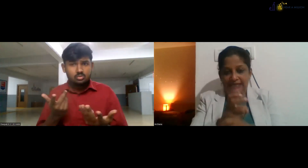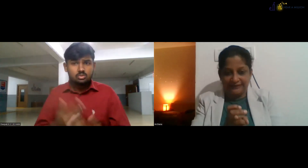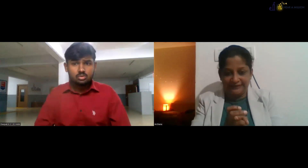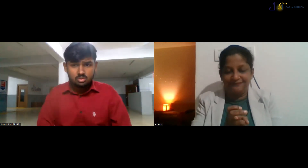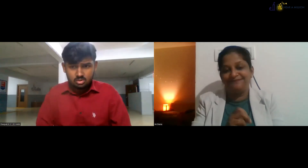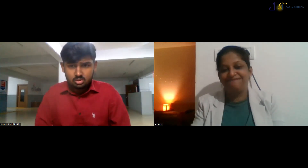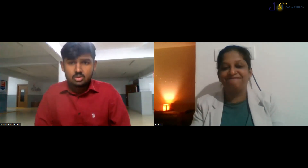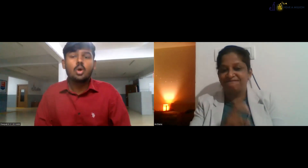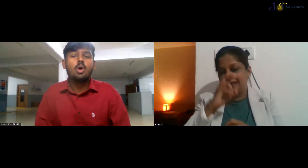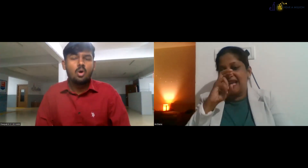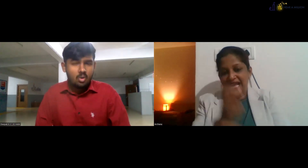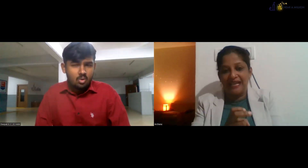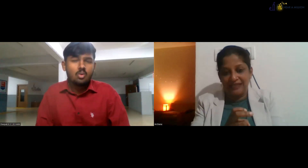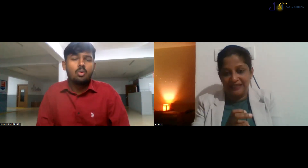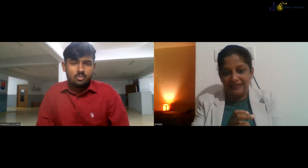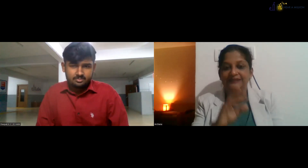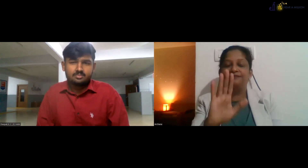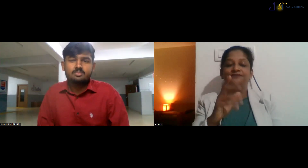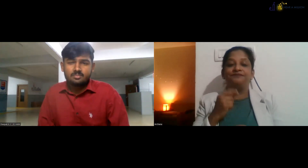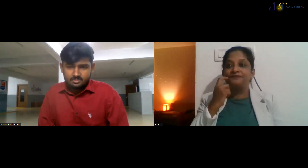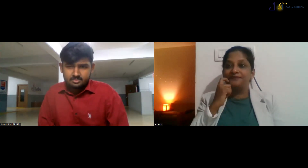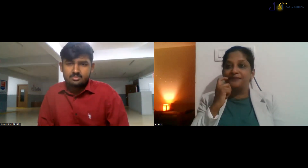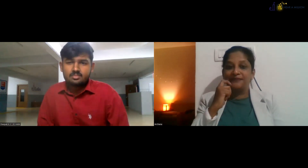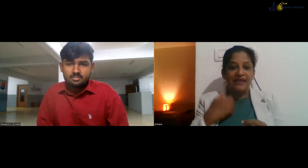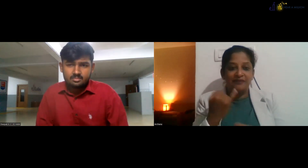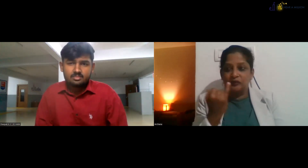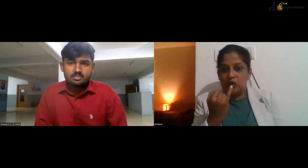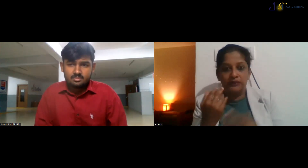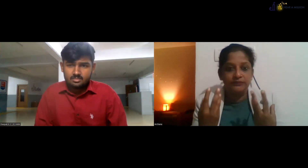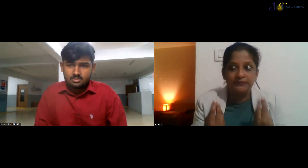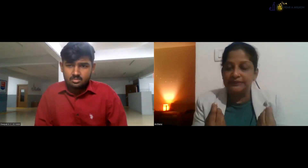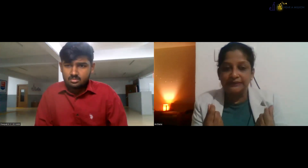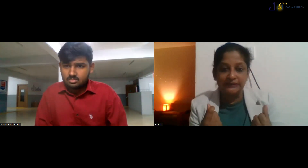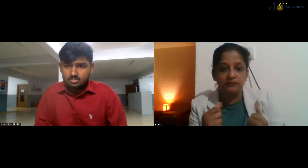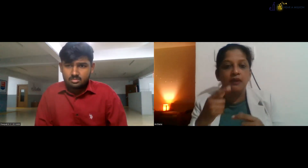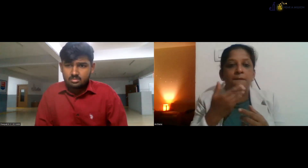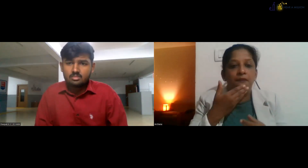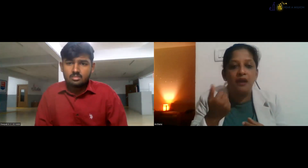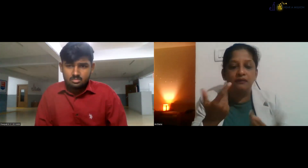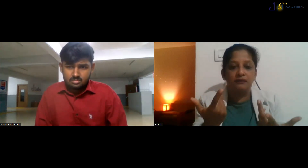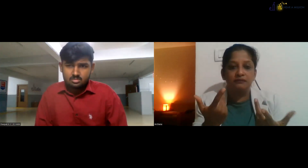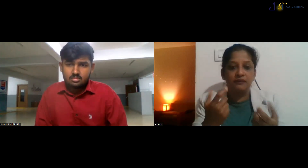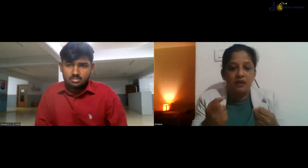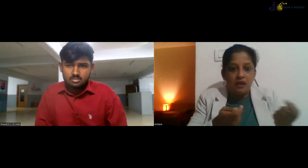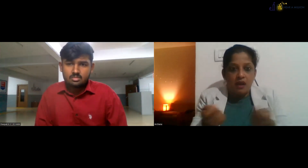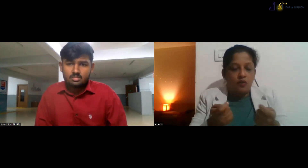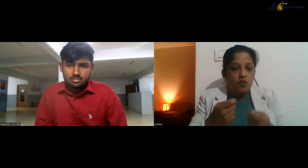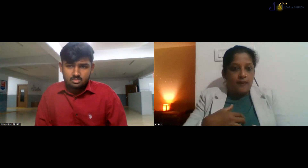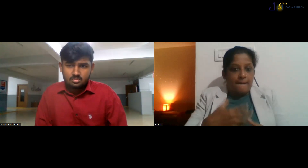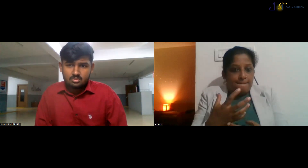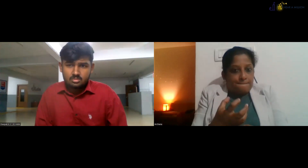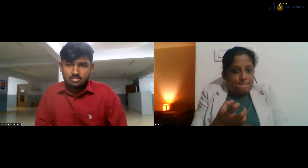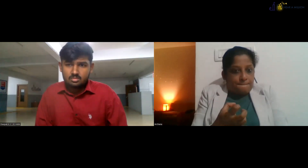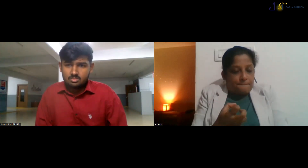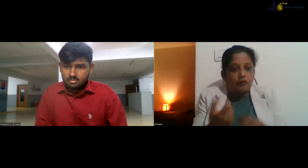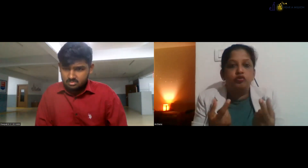right? But if you want to go for a pee, whether it would be possible for a deaf woman traveler, yeah, if I